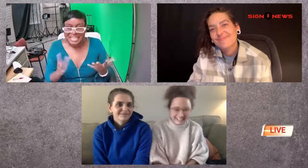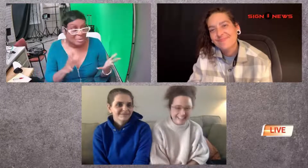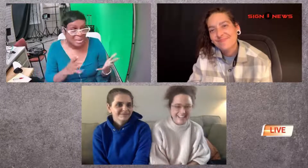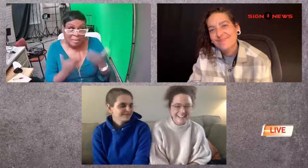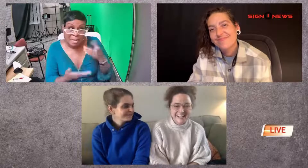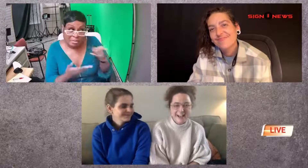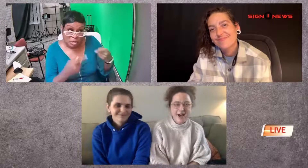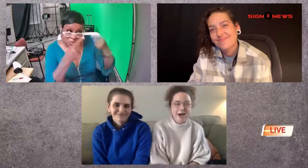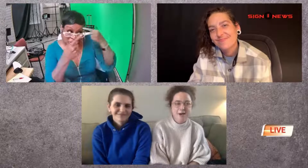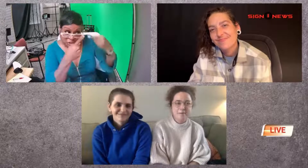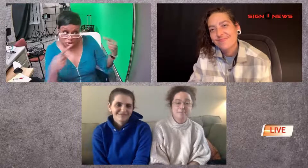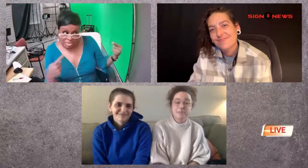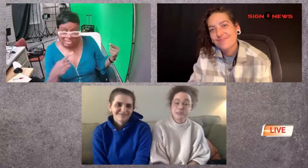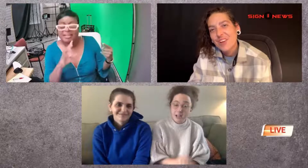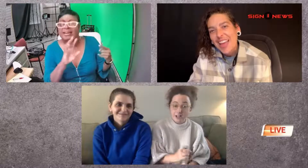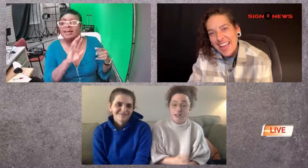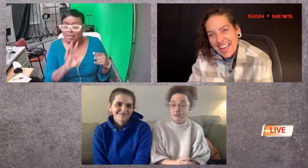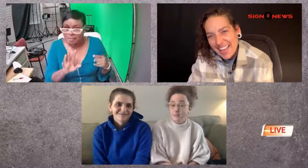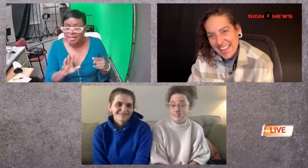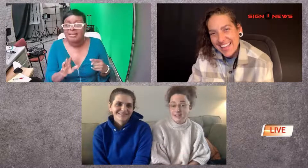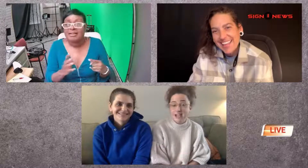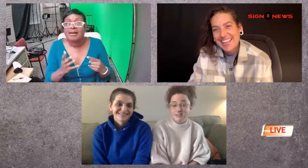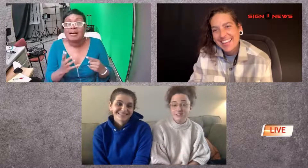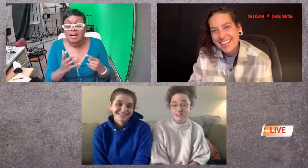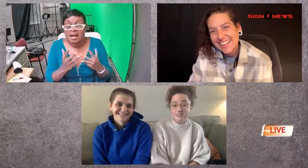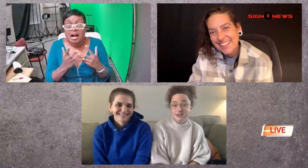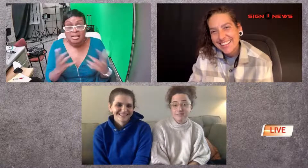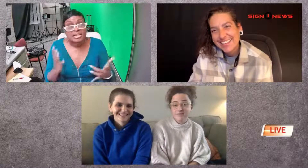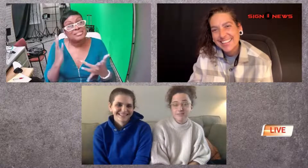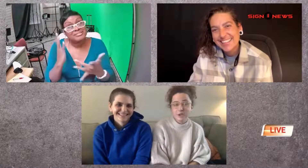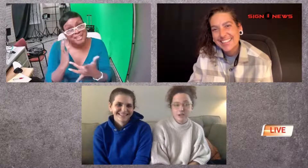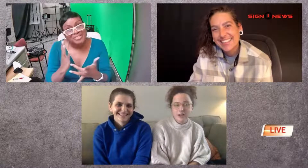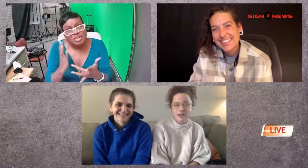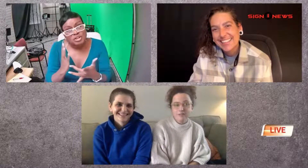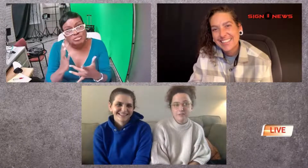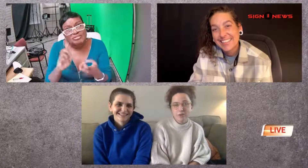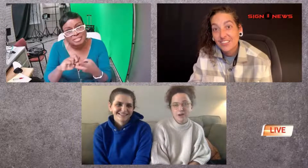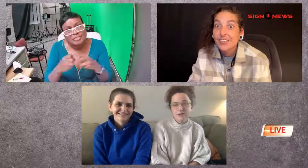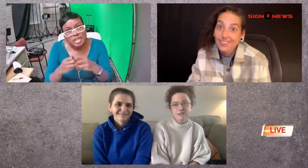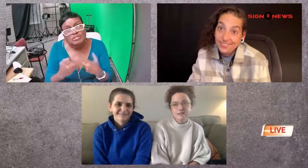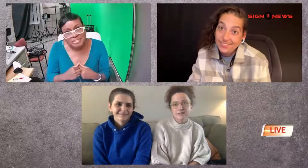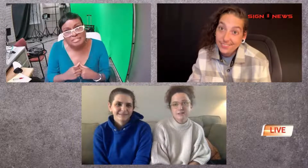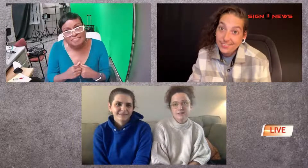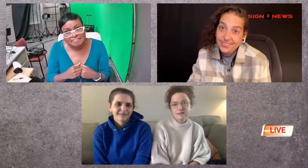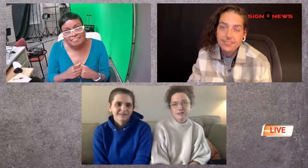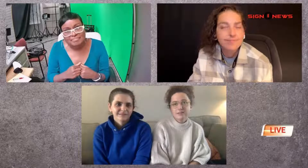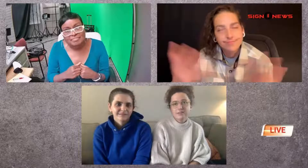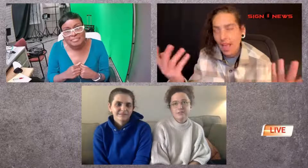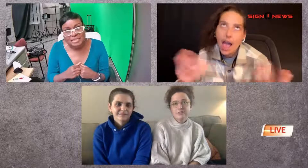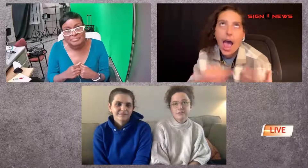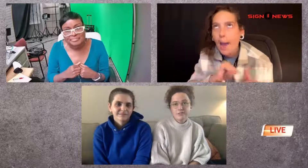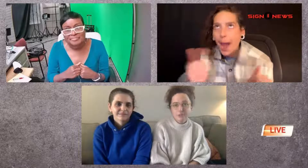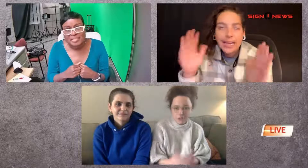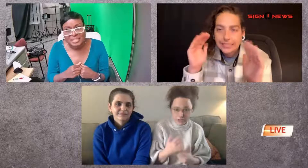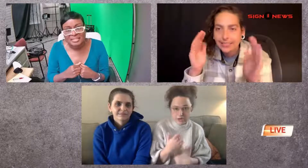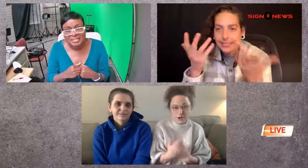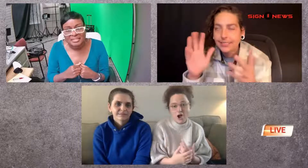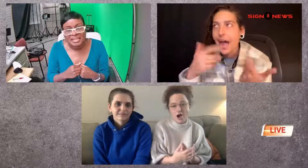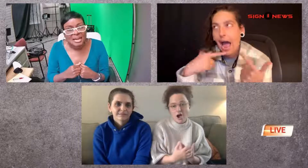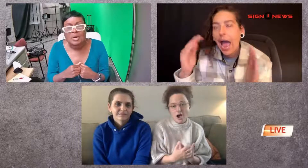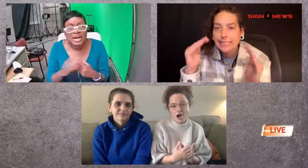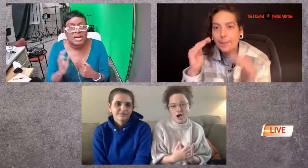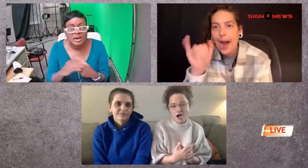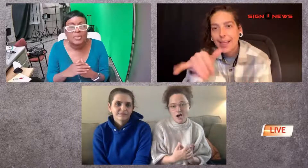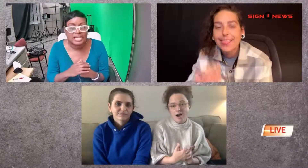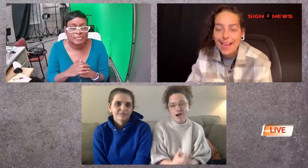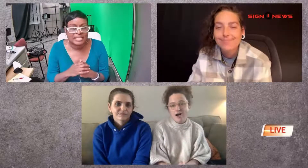disagree, but a lot of it was the technical stuff. A lot of it was the, theater.